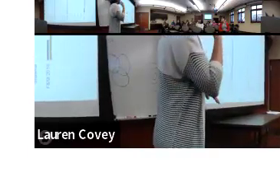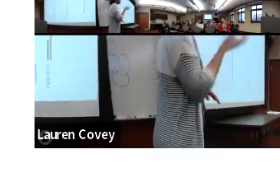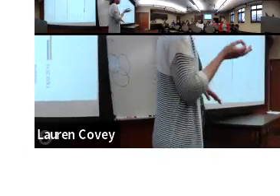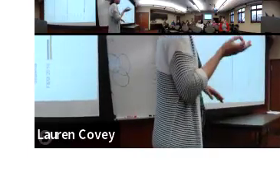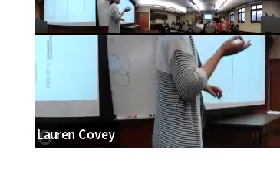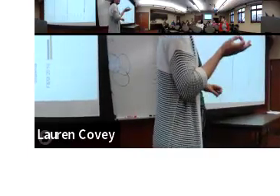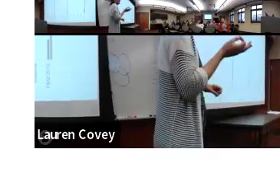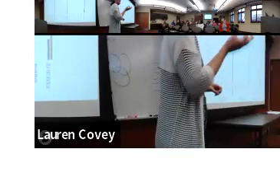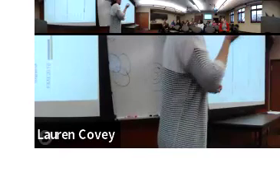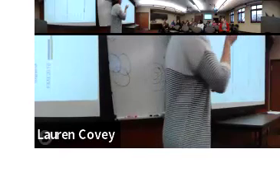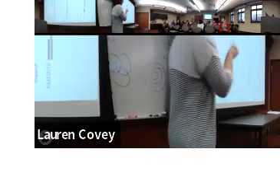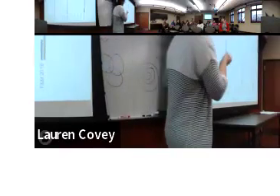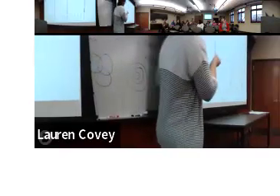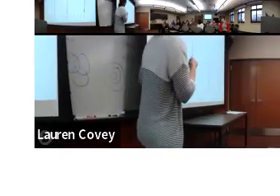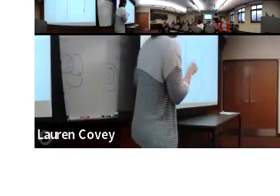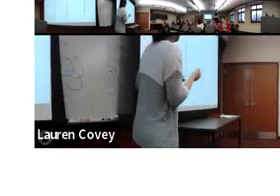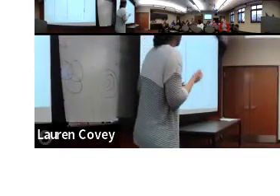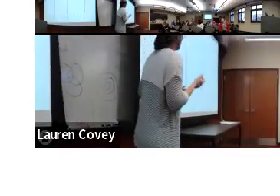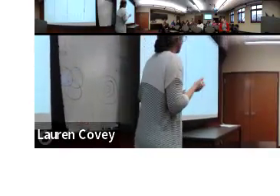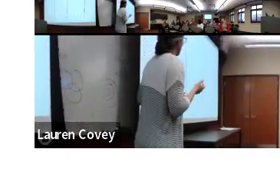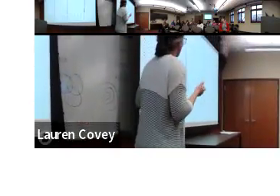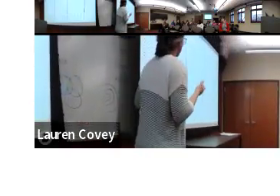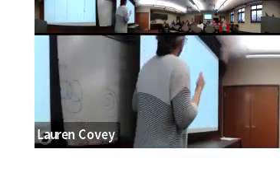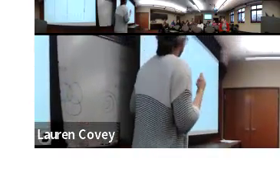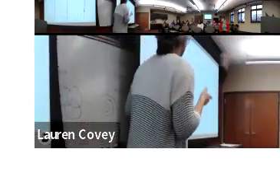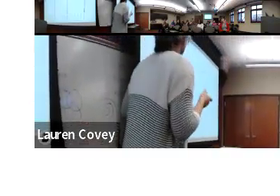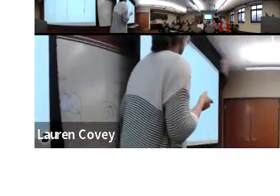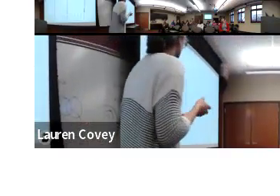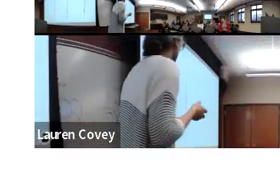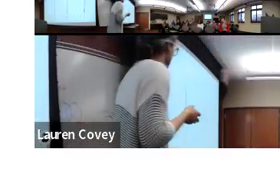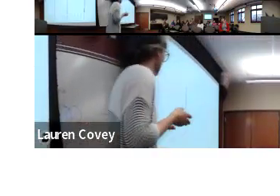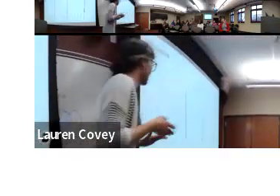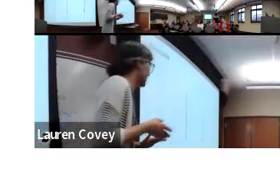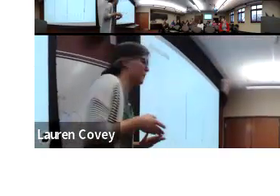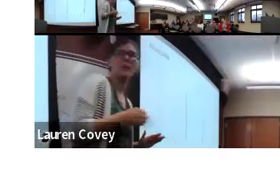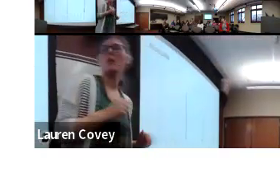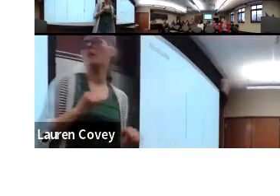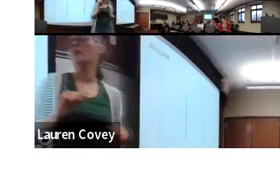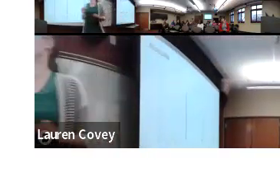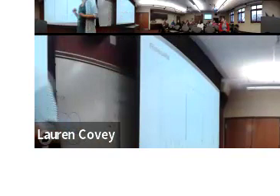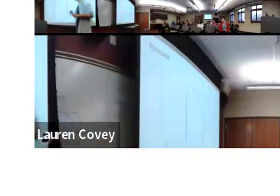again, mostly serenaphora, but also some proportion of nouns are used in this context.